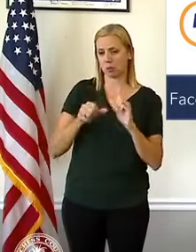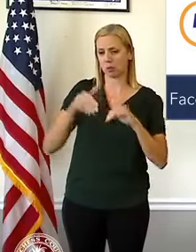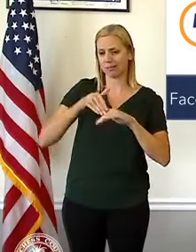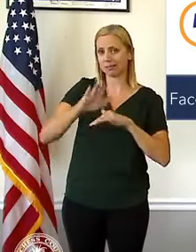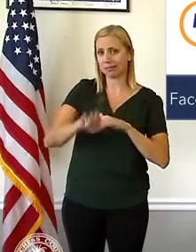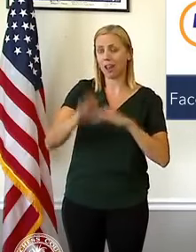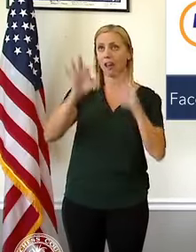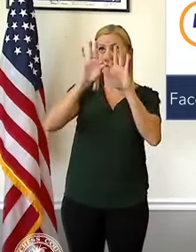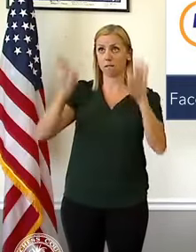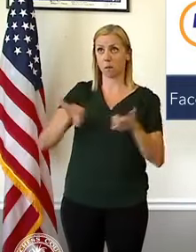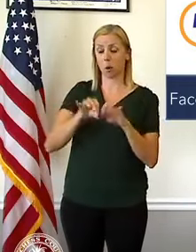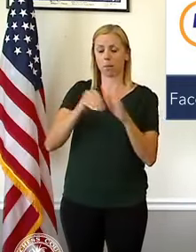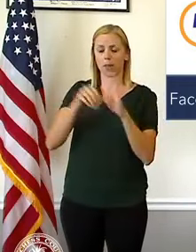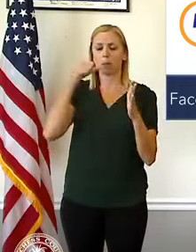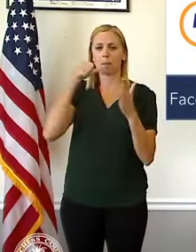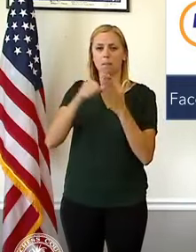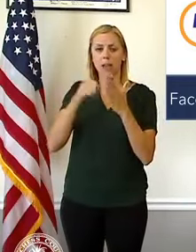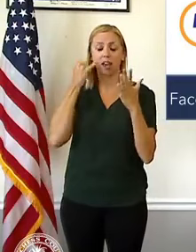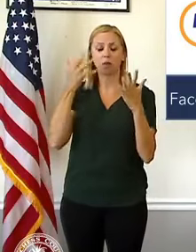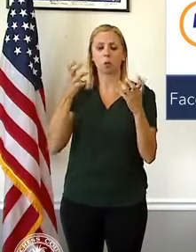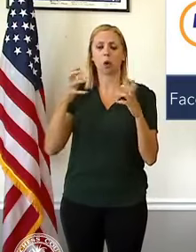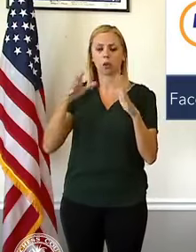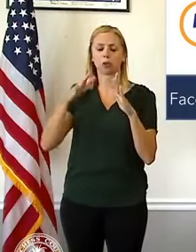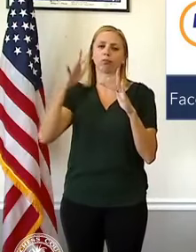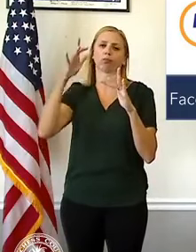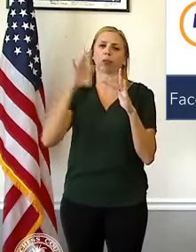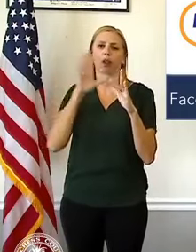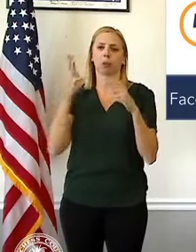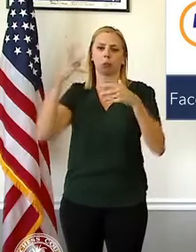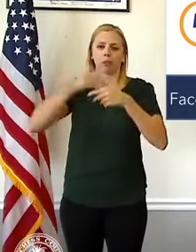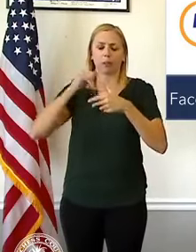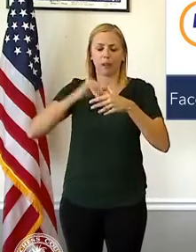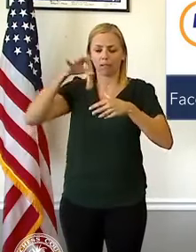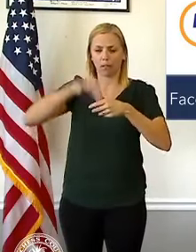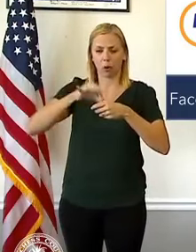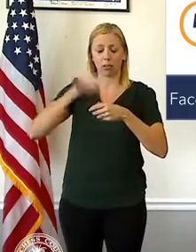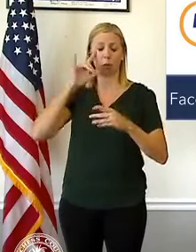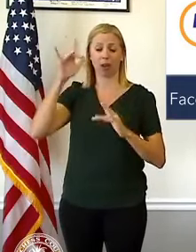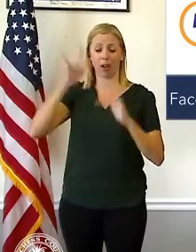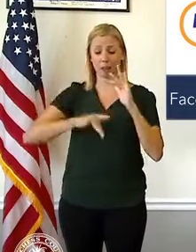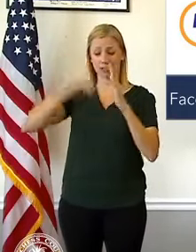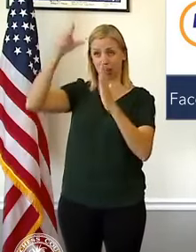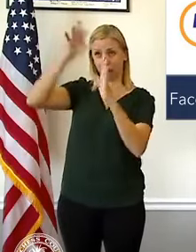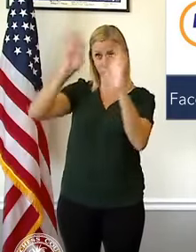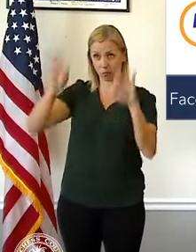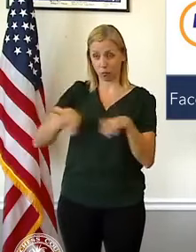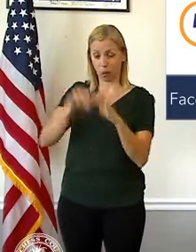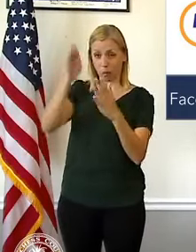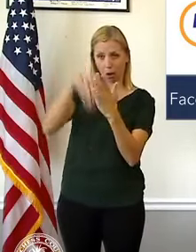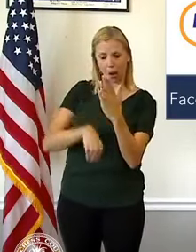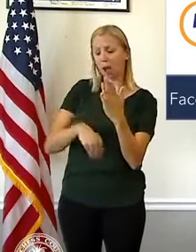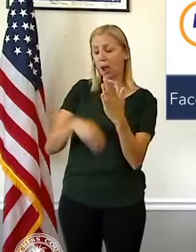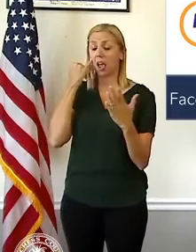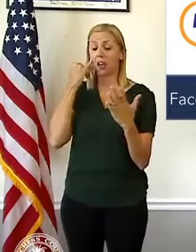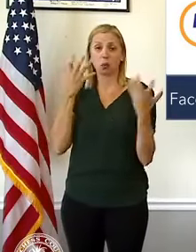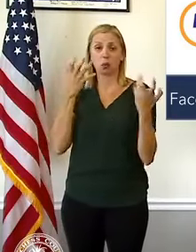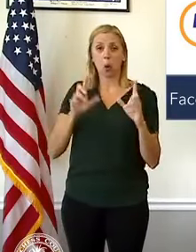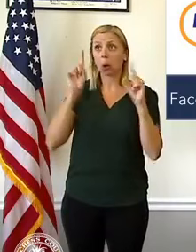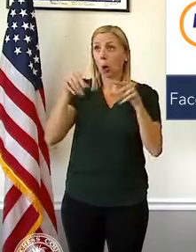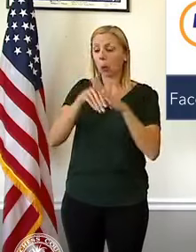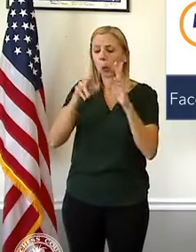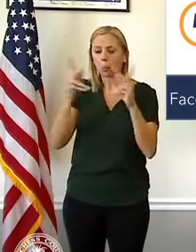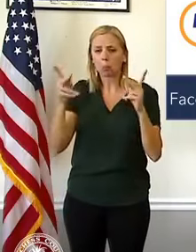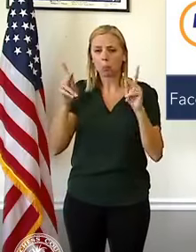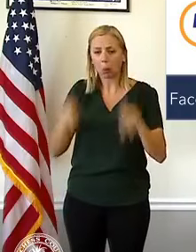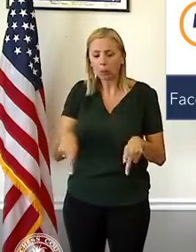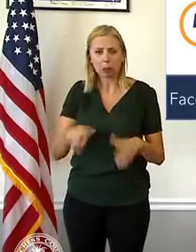absentee. You do not need to vote absentee, but if you wish to, there is no reason. You do not have to be, you don't have to have